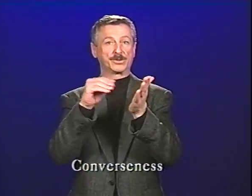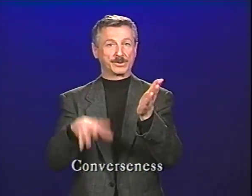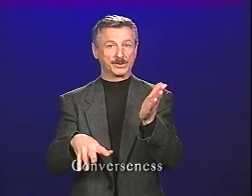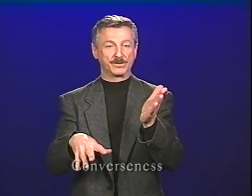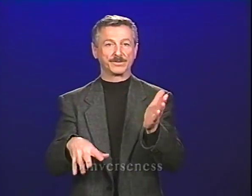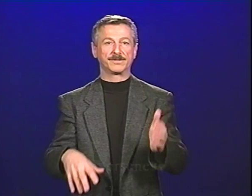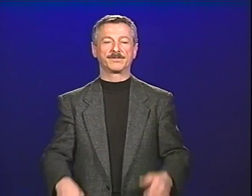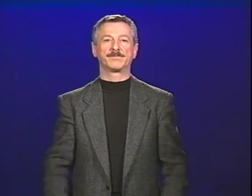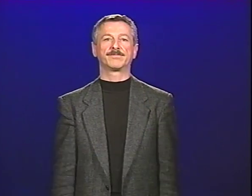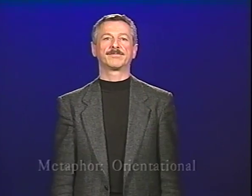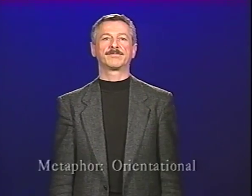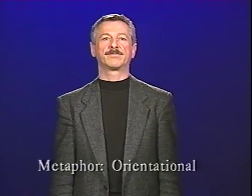teacher, student,